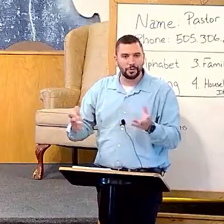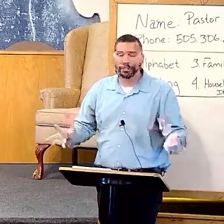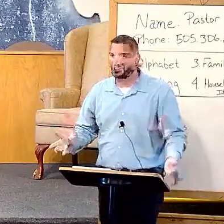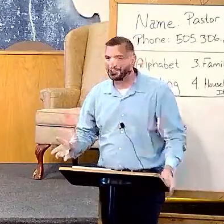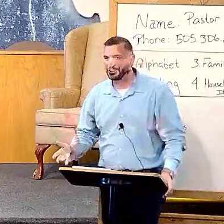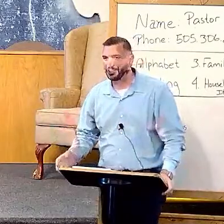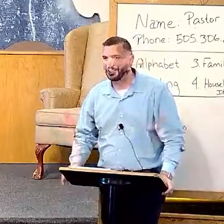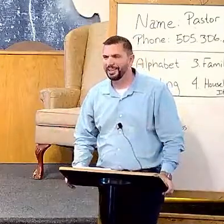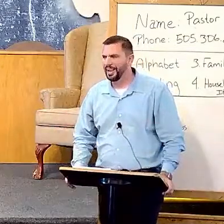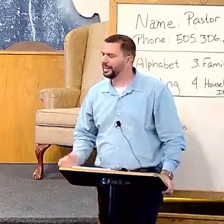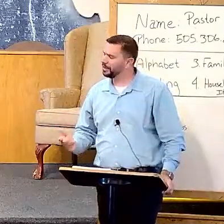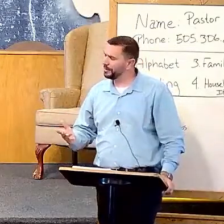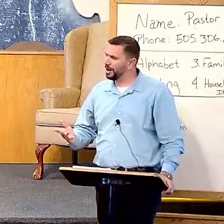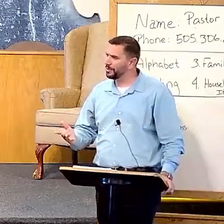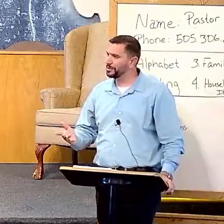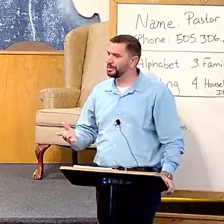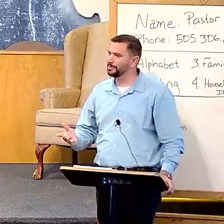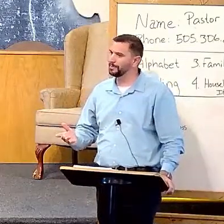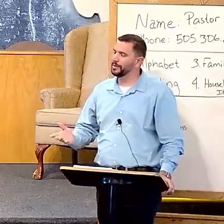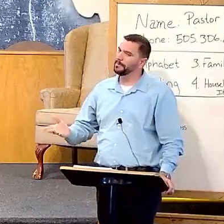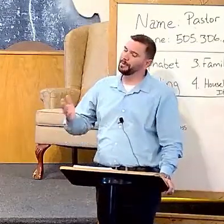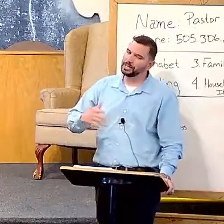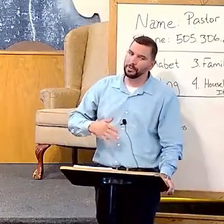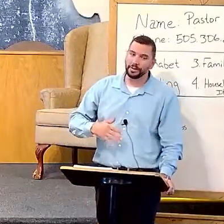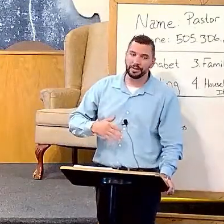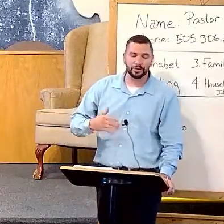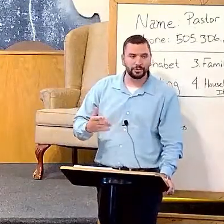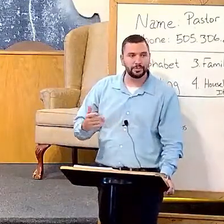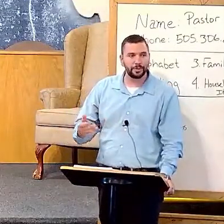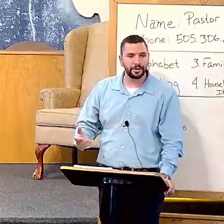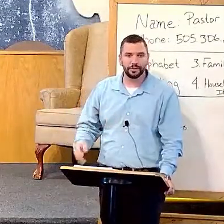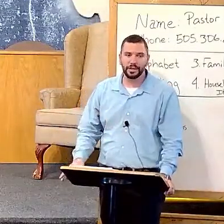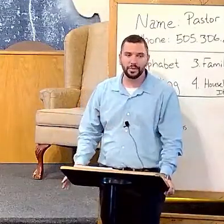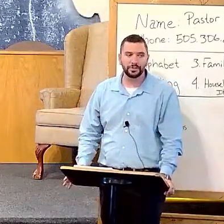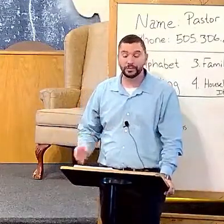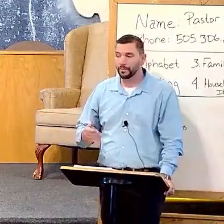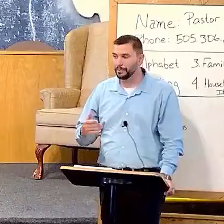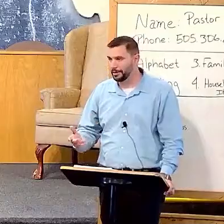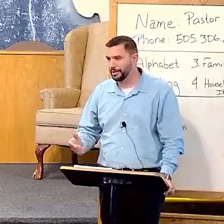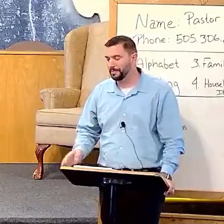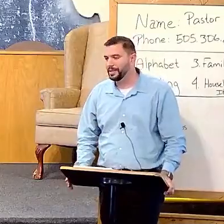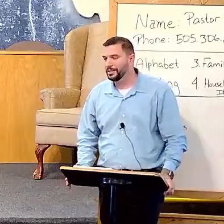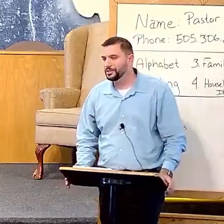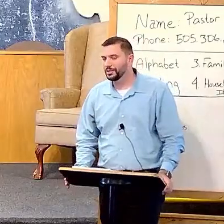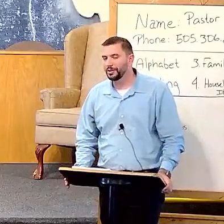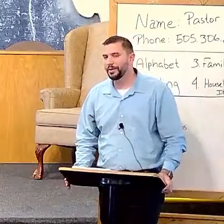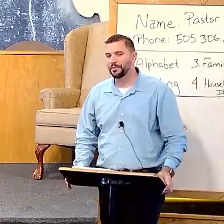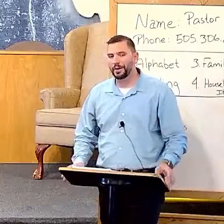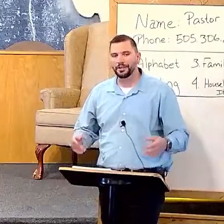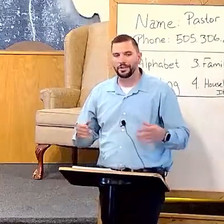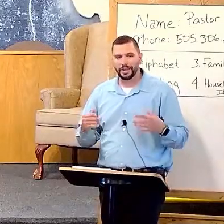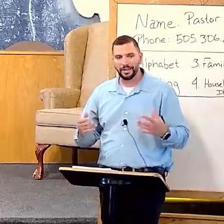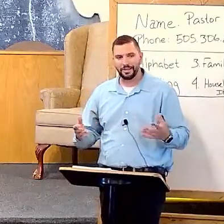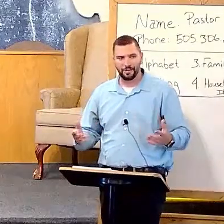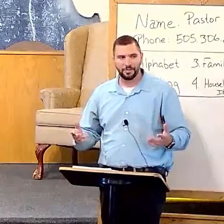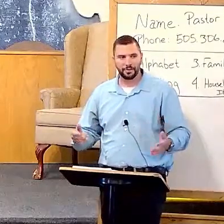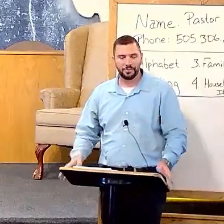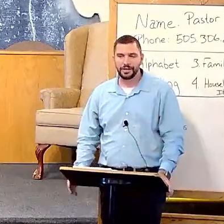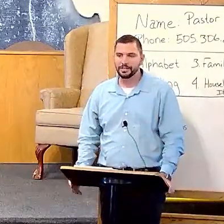noises, and it can be awkward sometimes. But that's part of their culture, part of their language. That's what we're learning. So don't be afraid to get involved with your face, but I'm